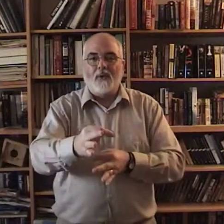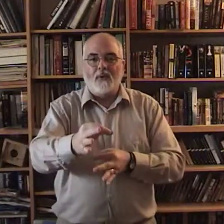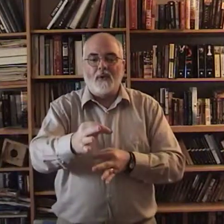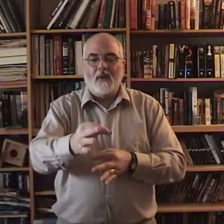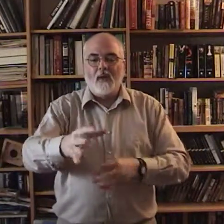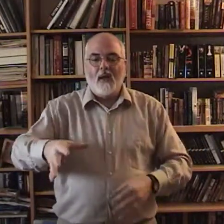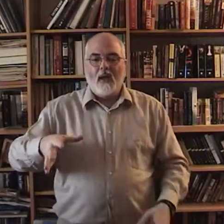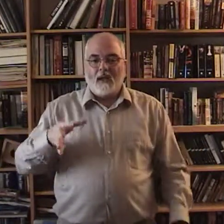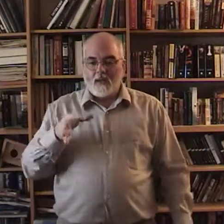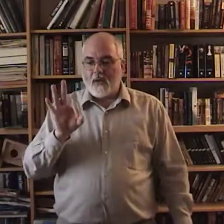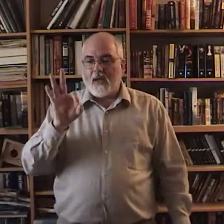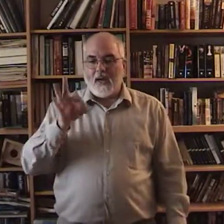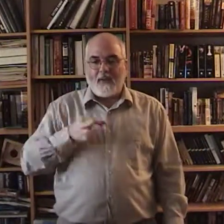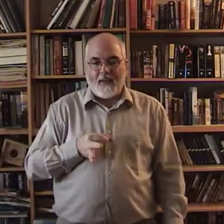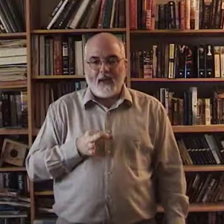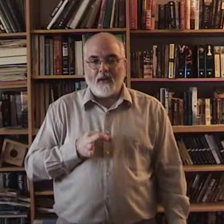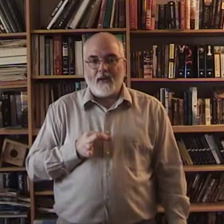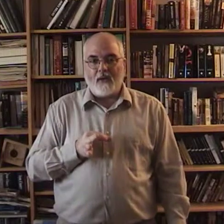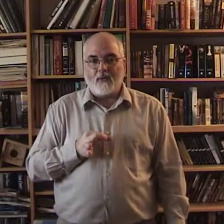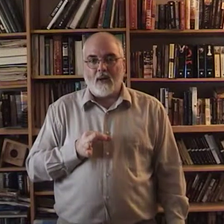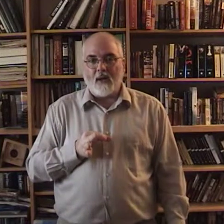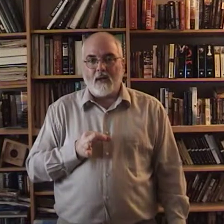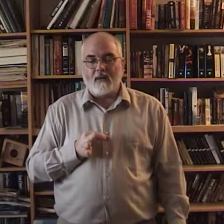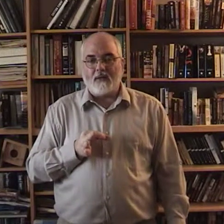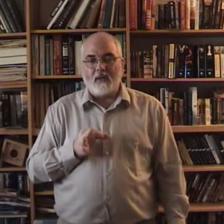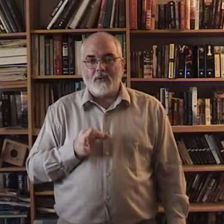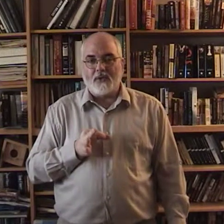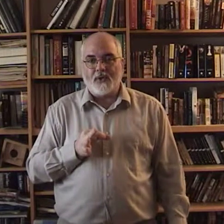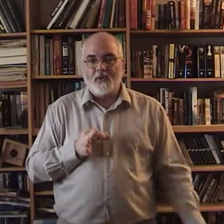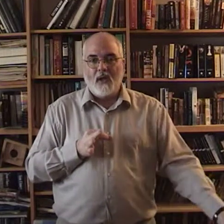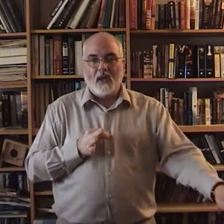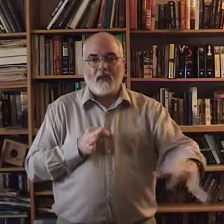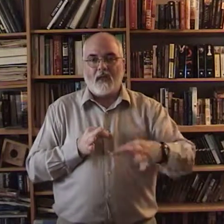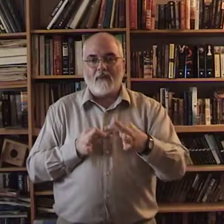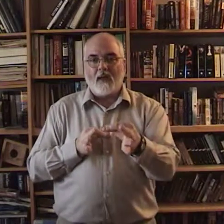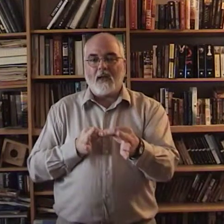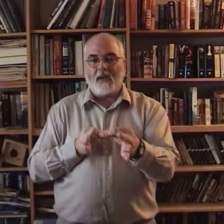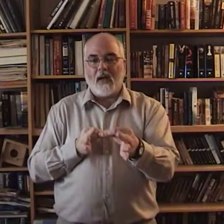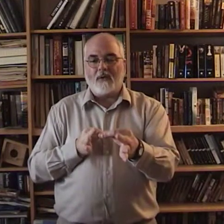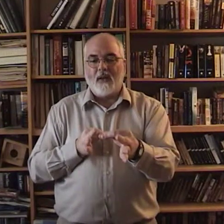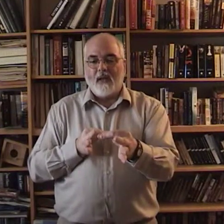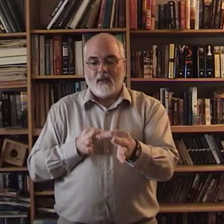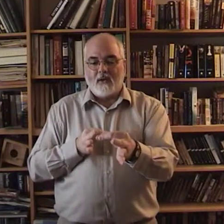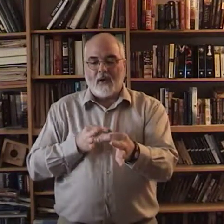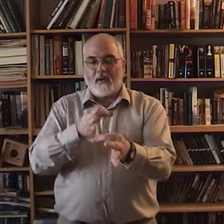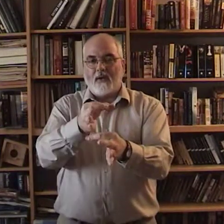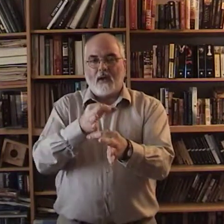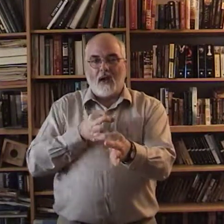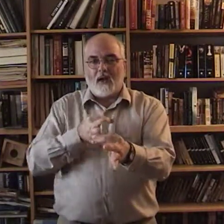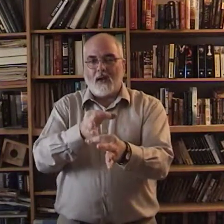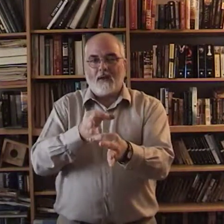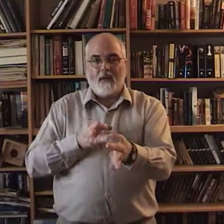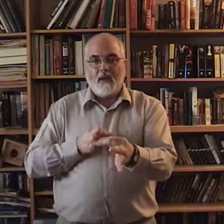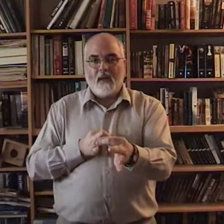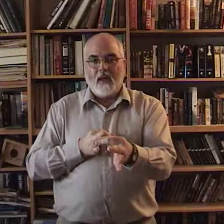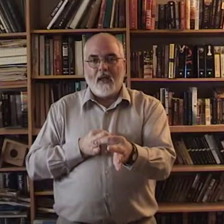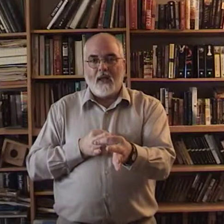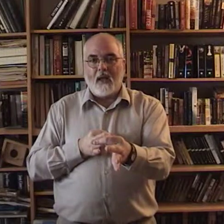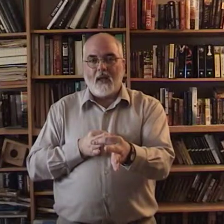substitute. So you got an F hand here, right hand is close to you, left hand is out. You're kind of in a line.